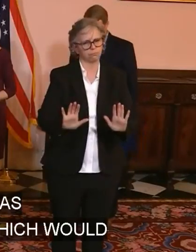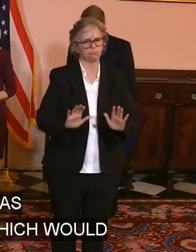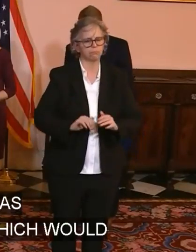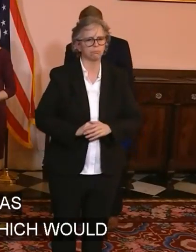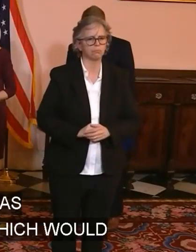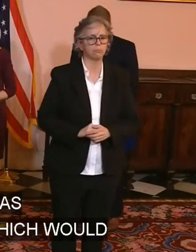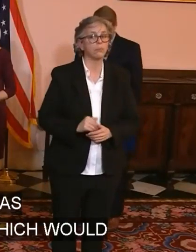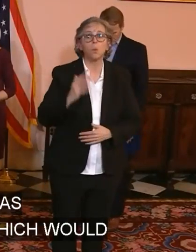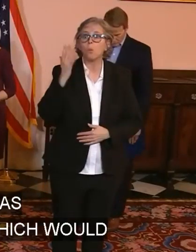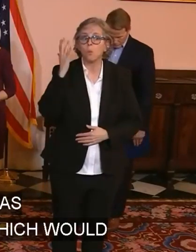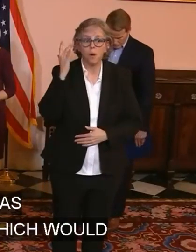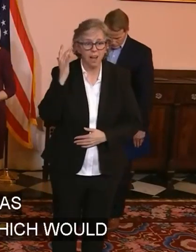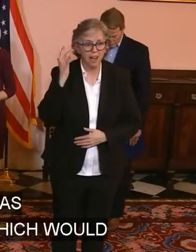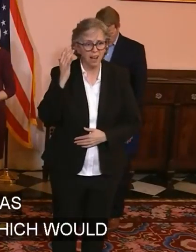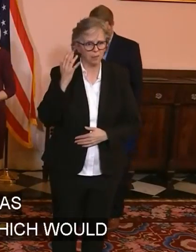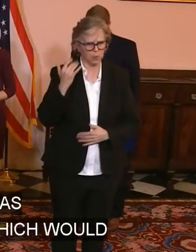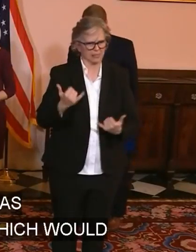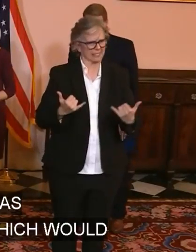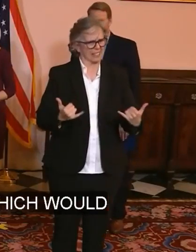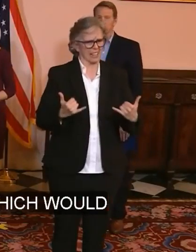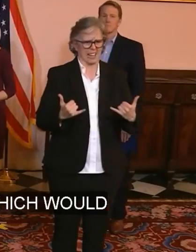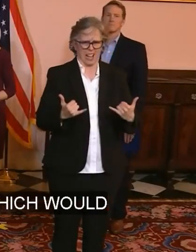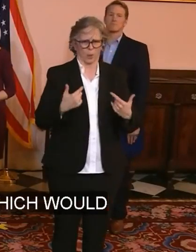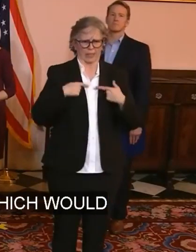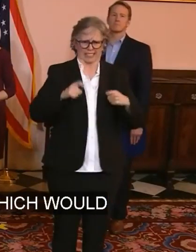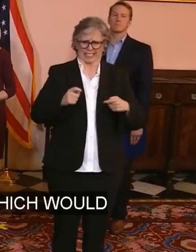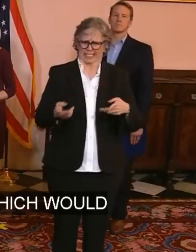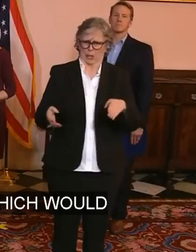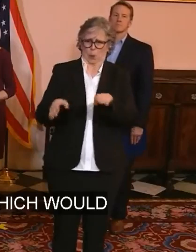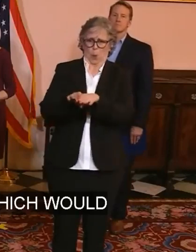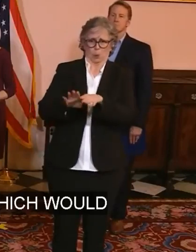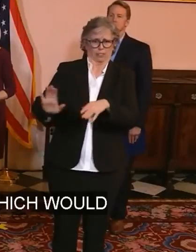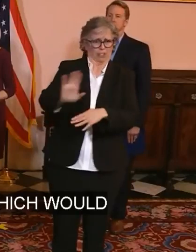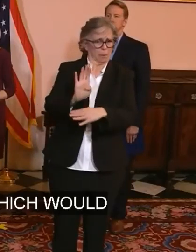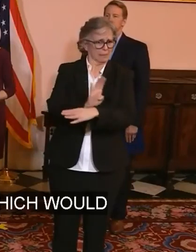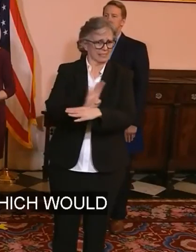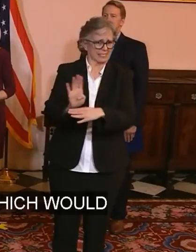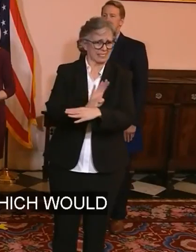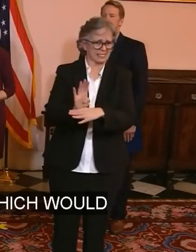from the close of business today, they cannot get a renewal.